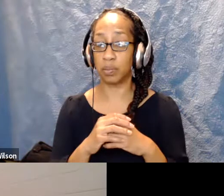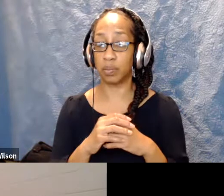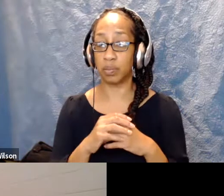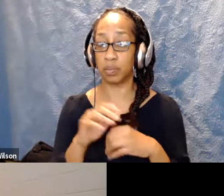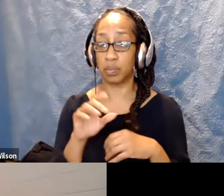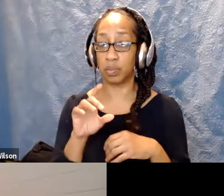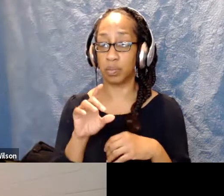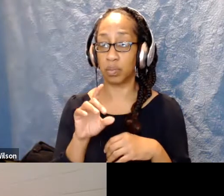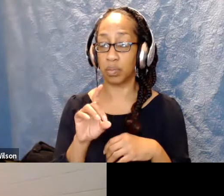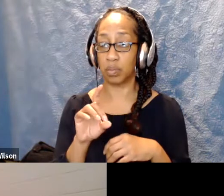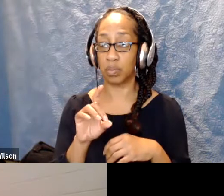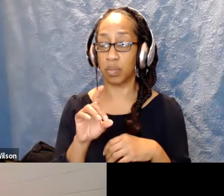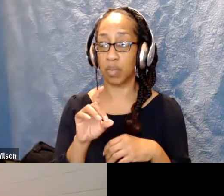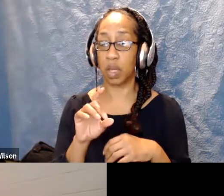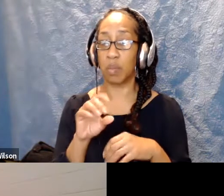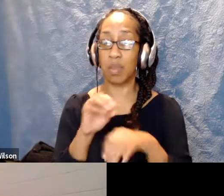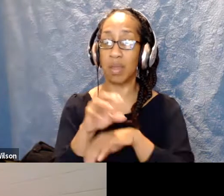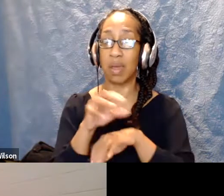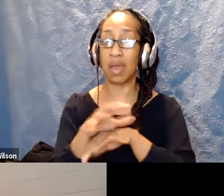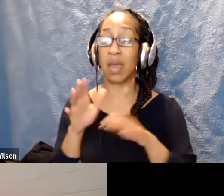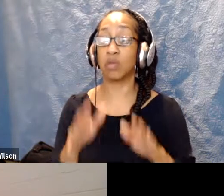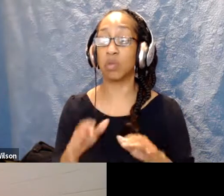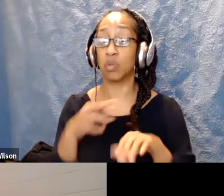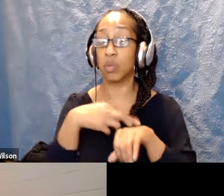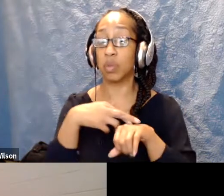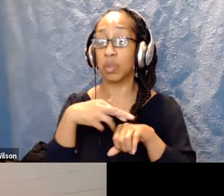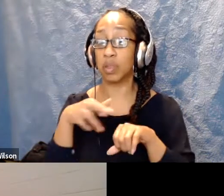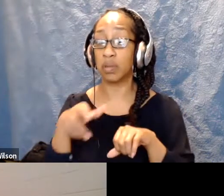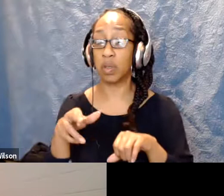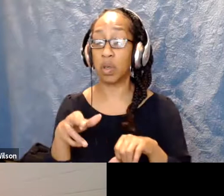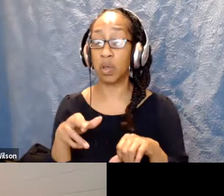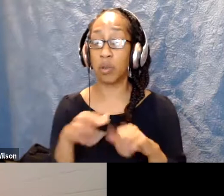The counselors would refer to